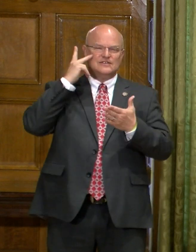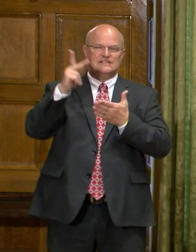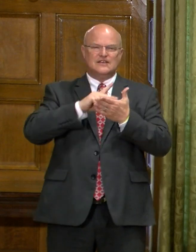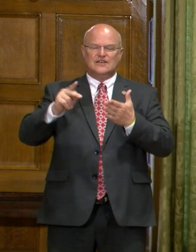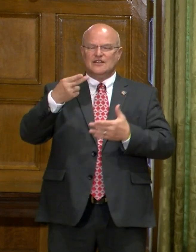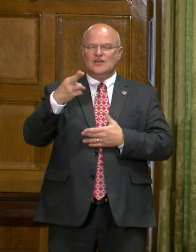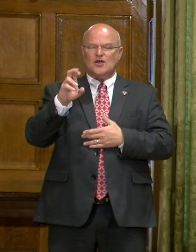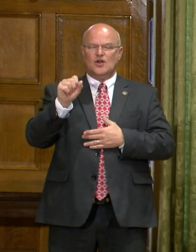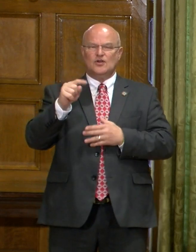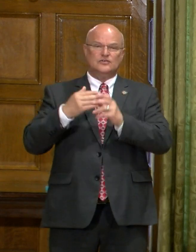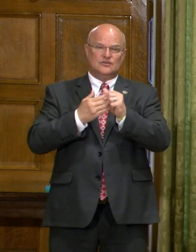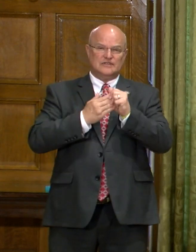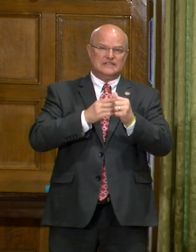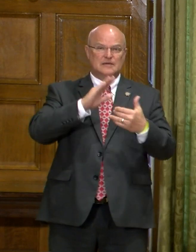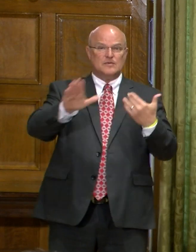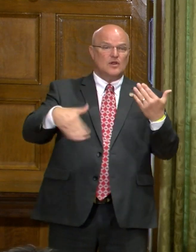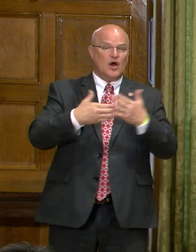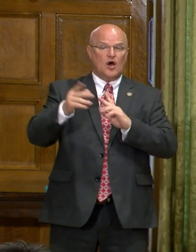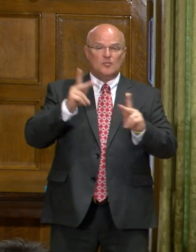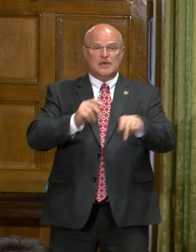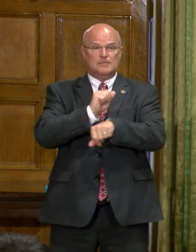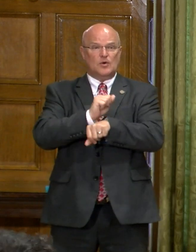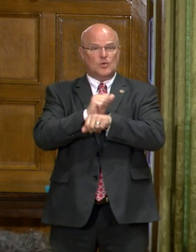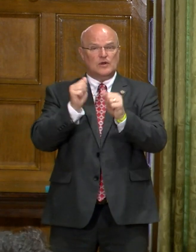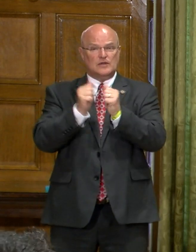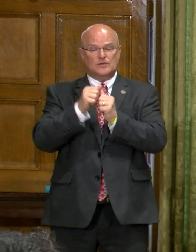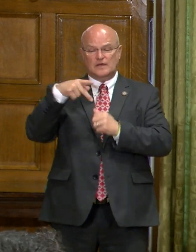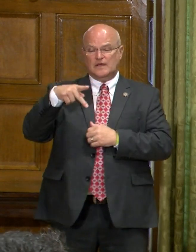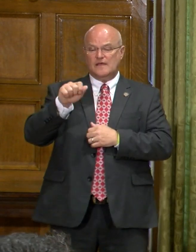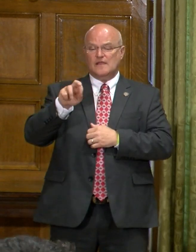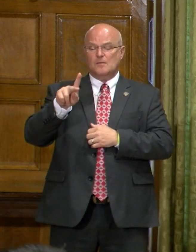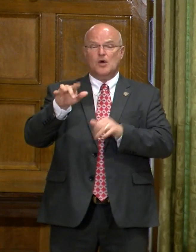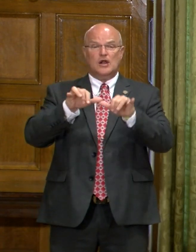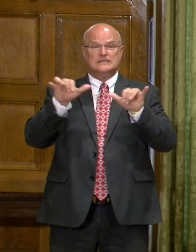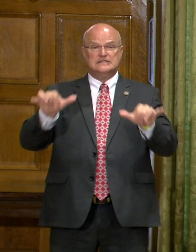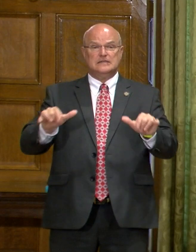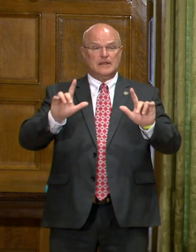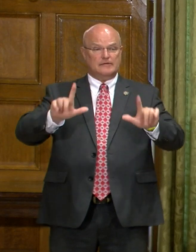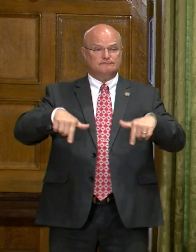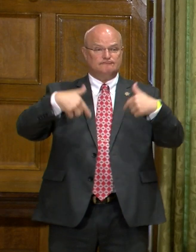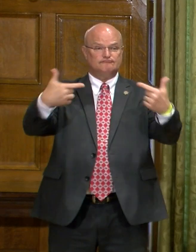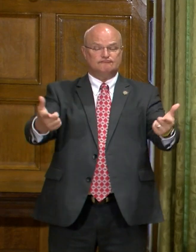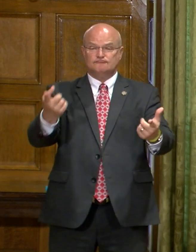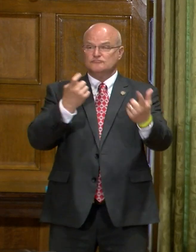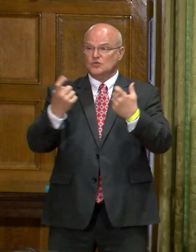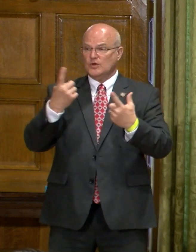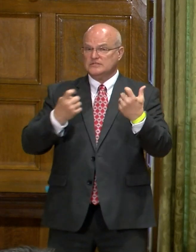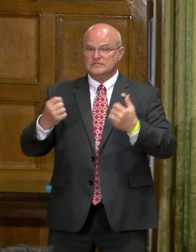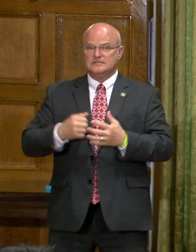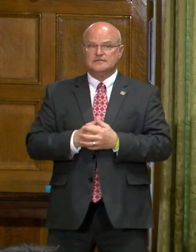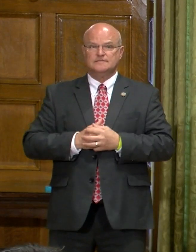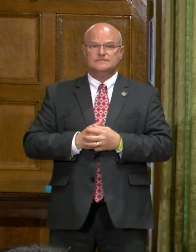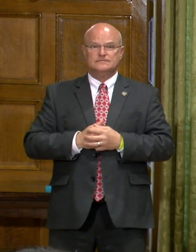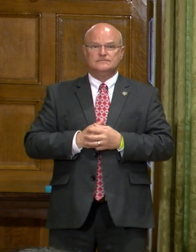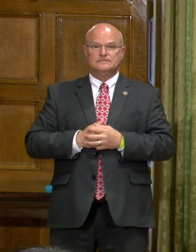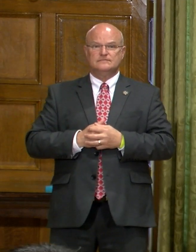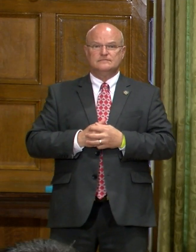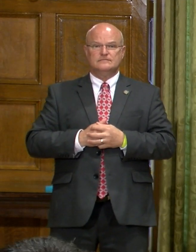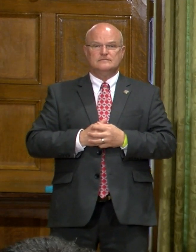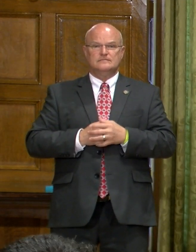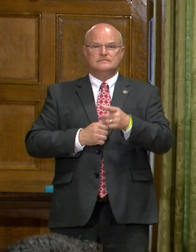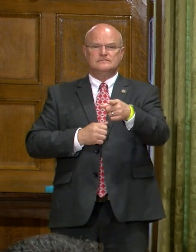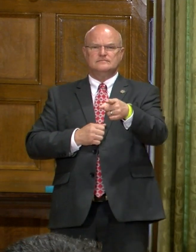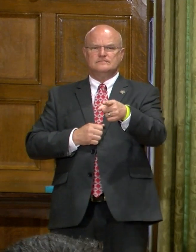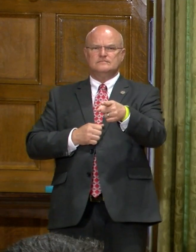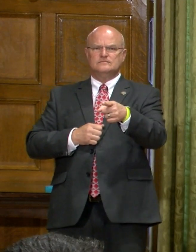your leadership and all of those that are with our park system. With that, we'll be happy to take any questions.